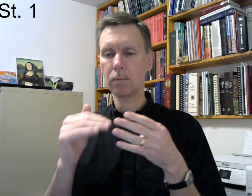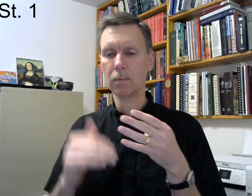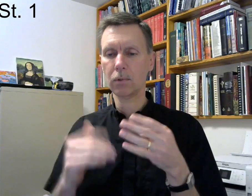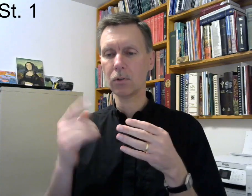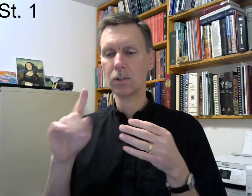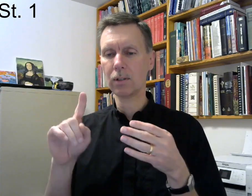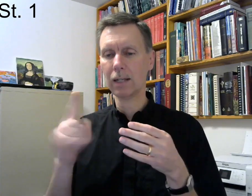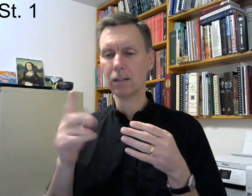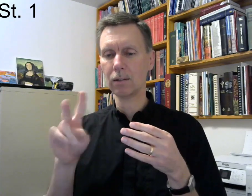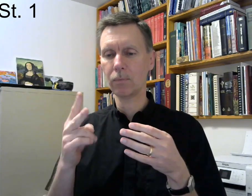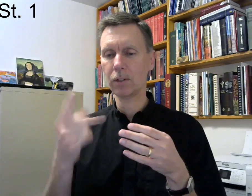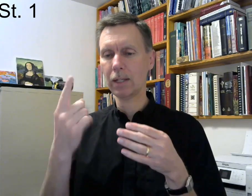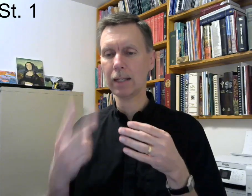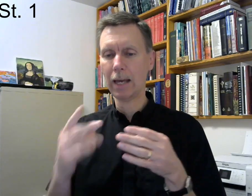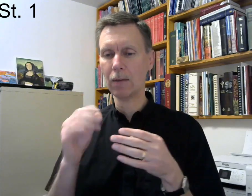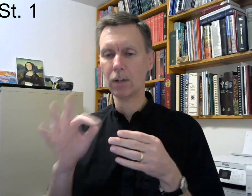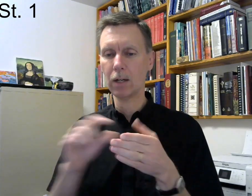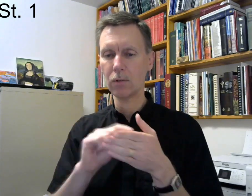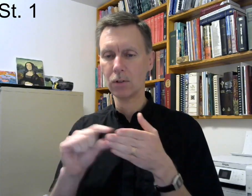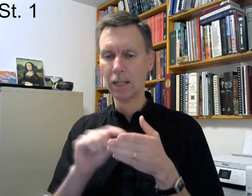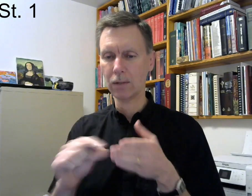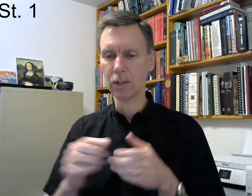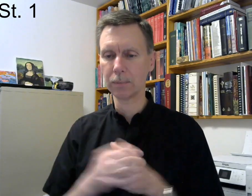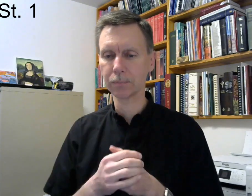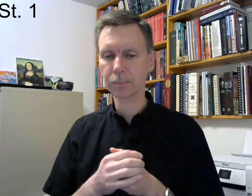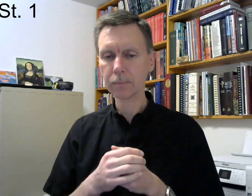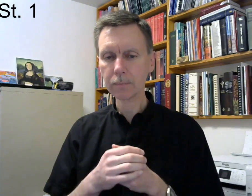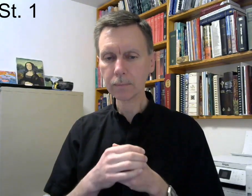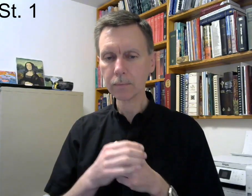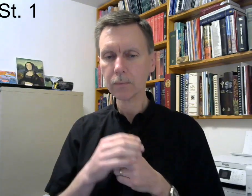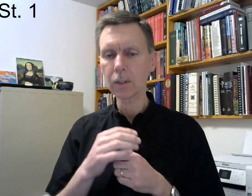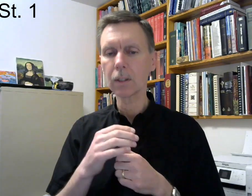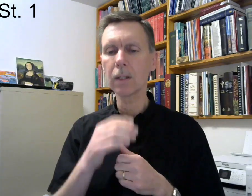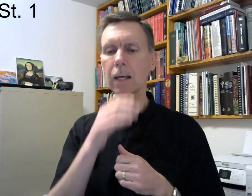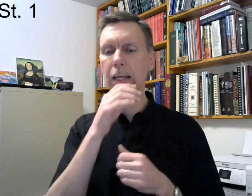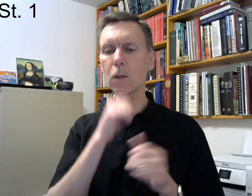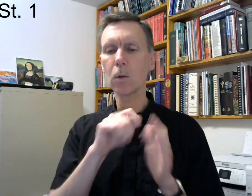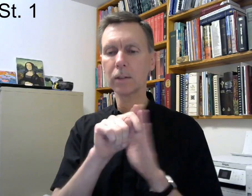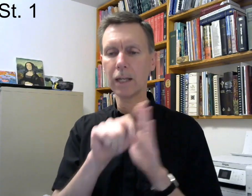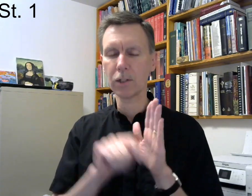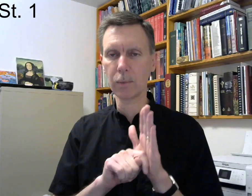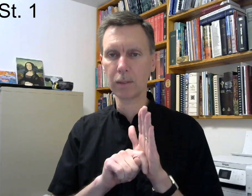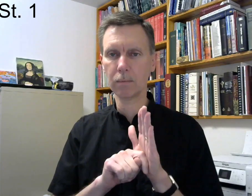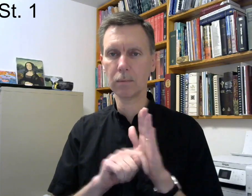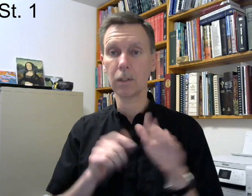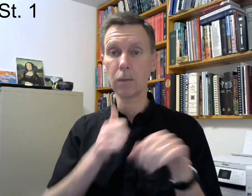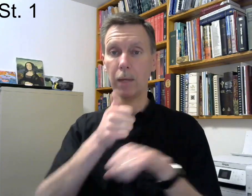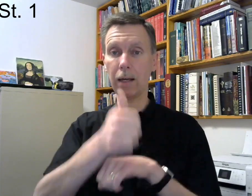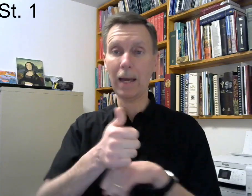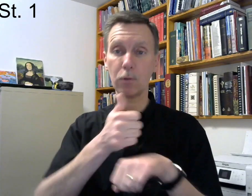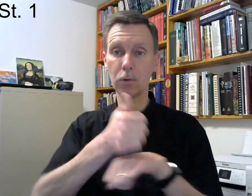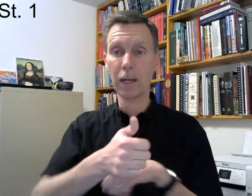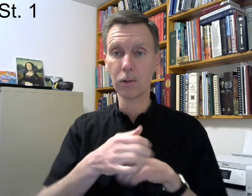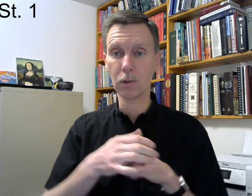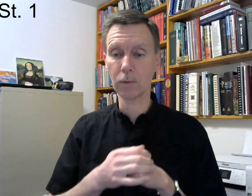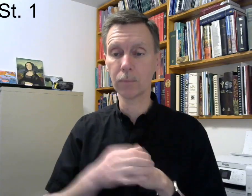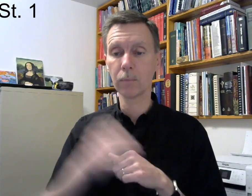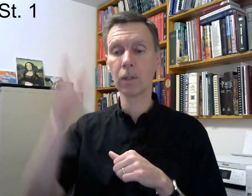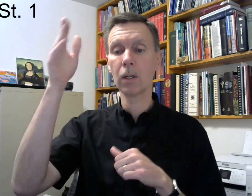the second half of the stanza. In the Old Testament, after the Passover,